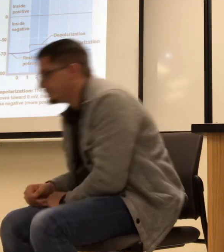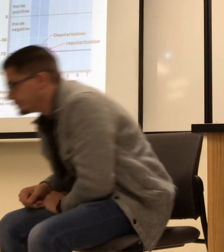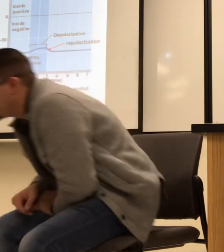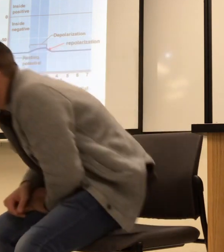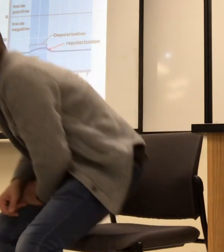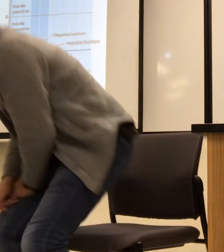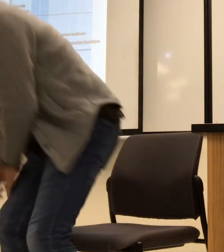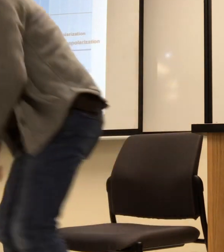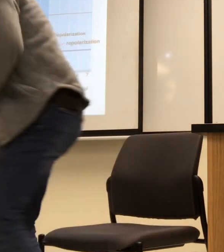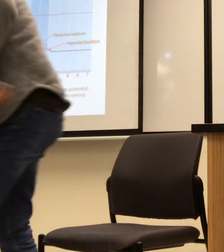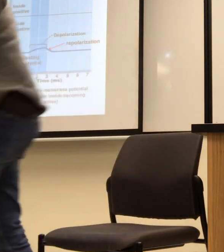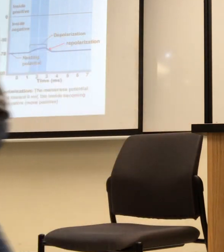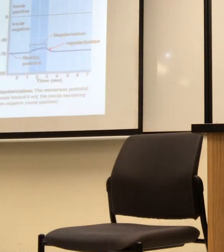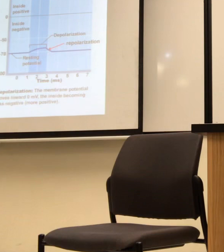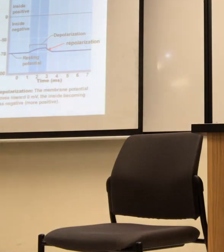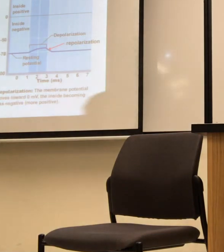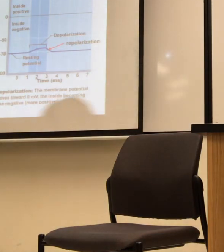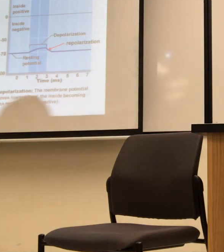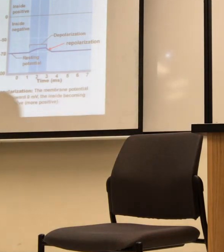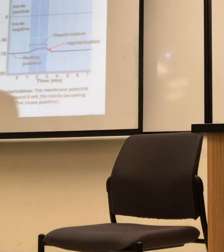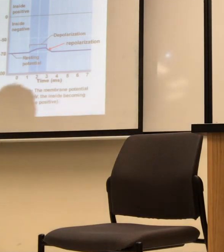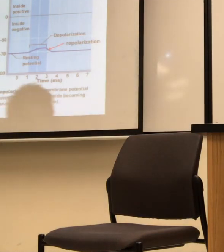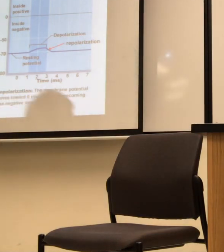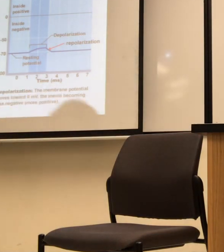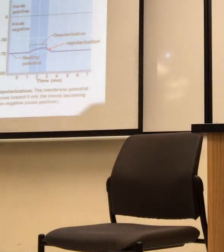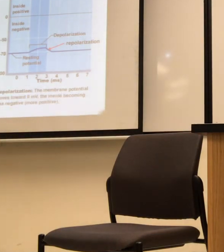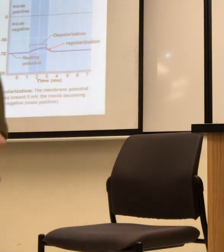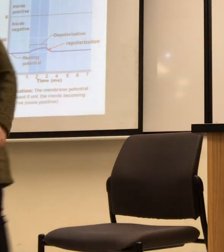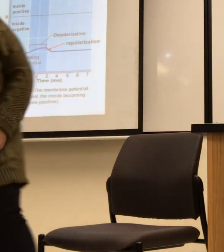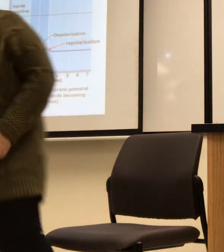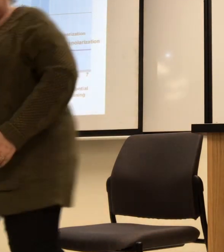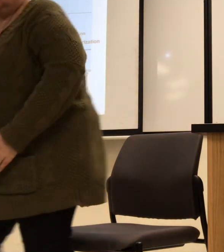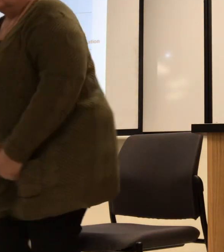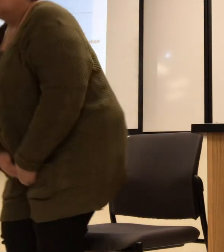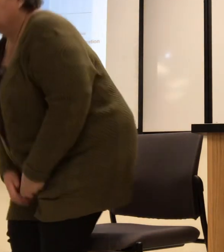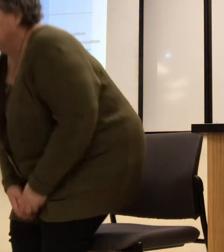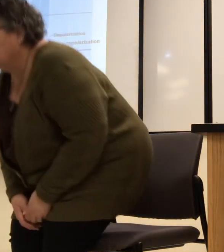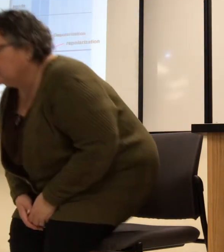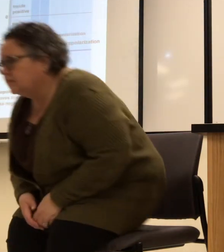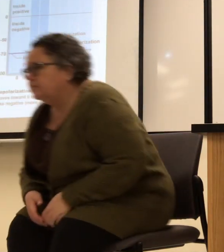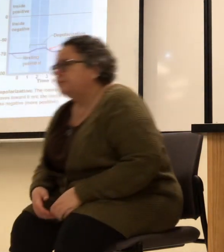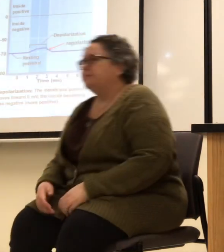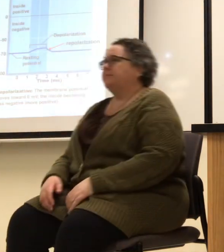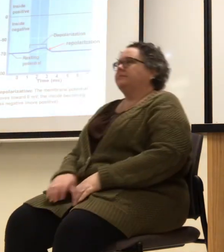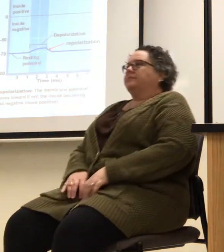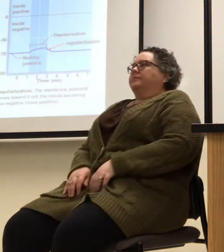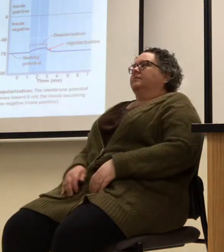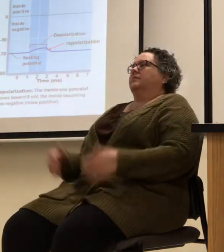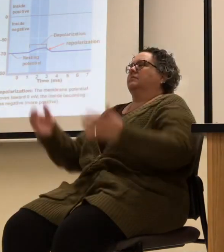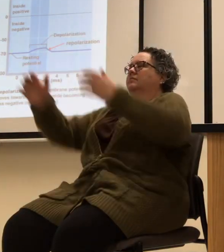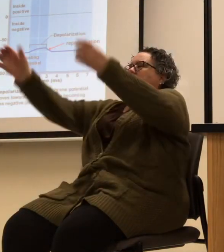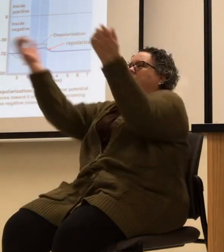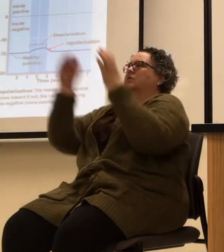They die fast. So at the point of stimulation, it goes back to rest.